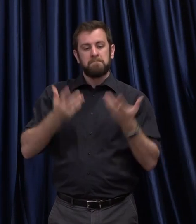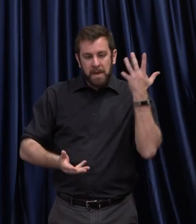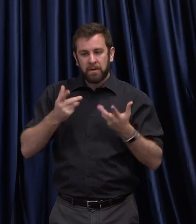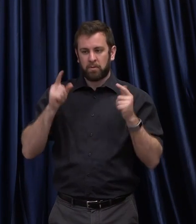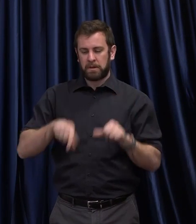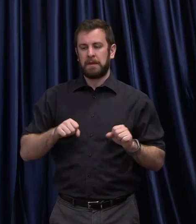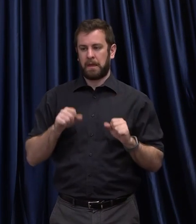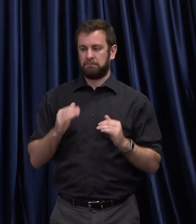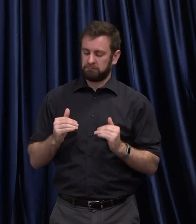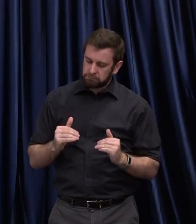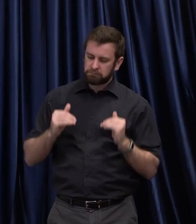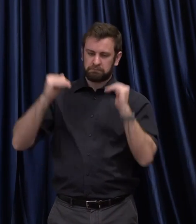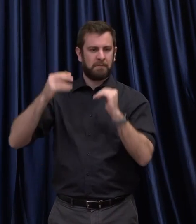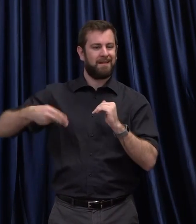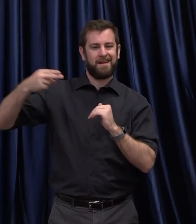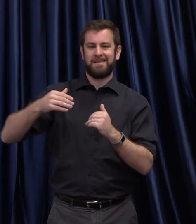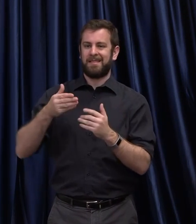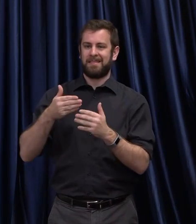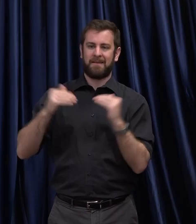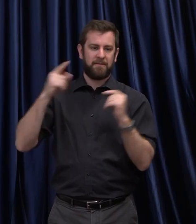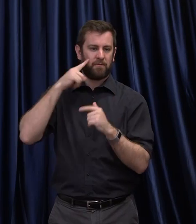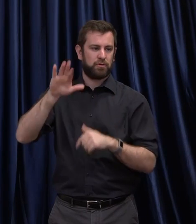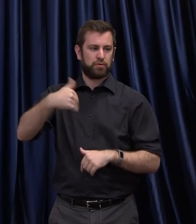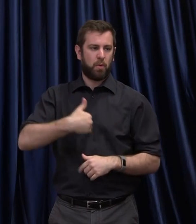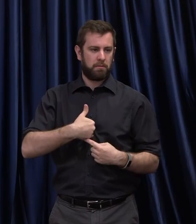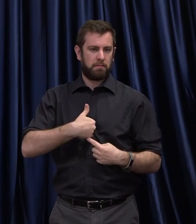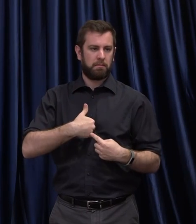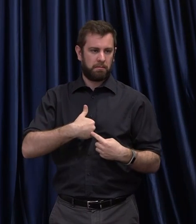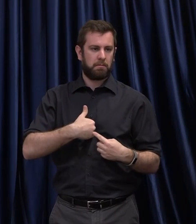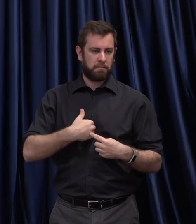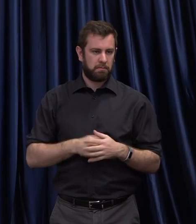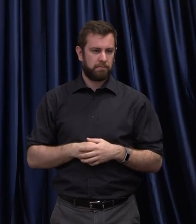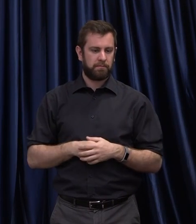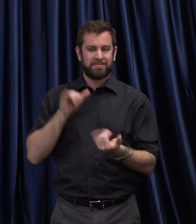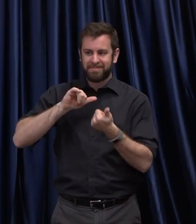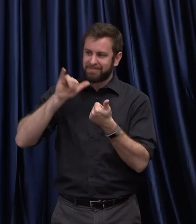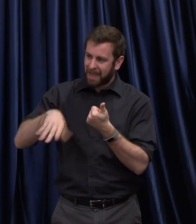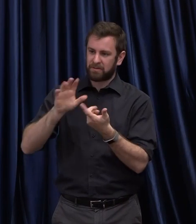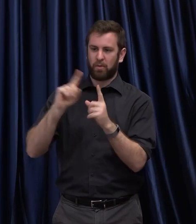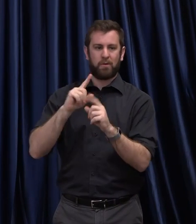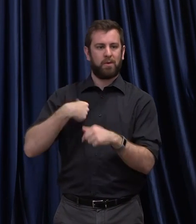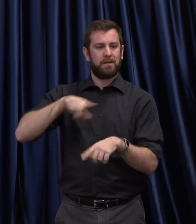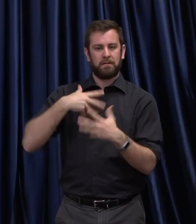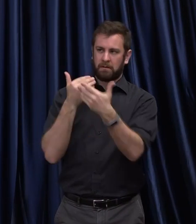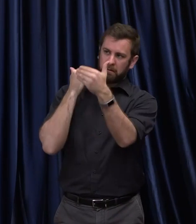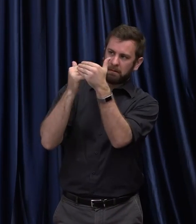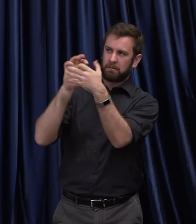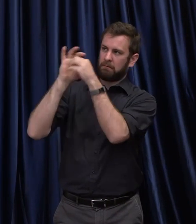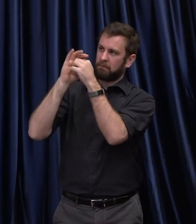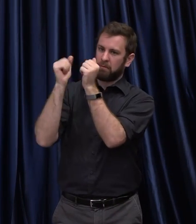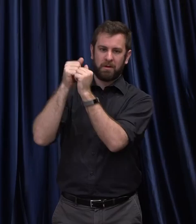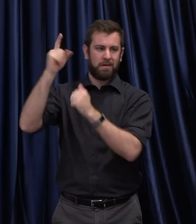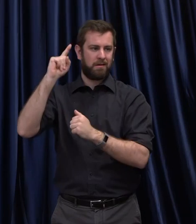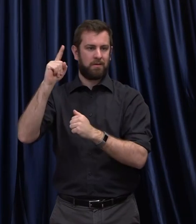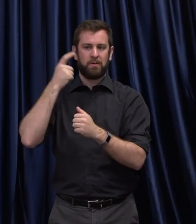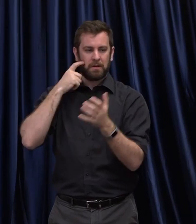of the soul. And that is where we have nearness to Allah and we identify